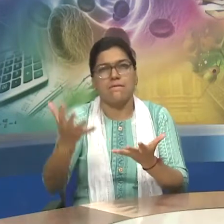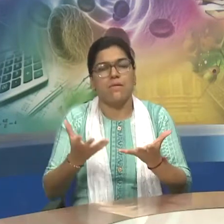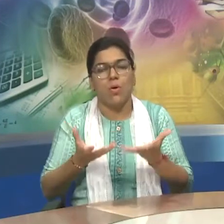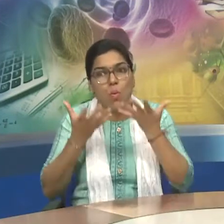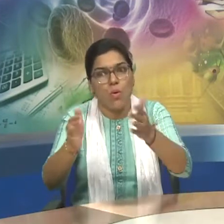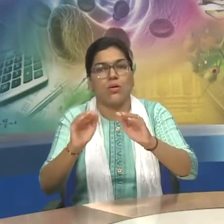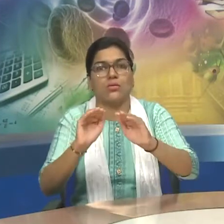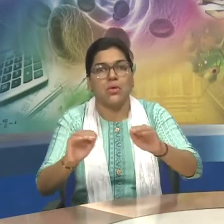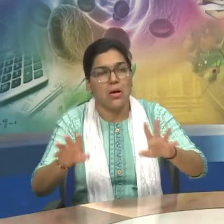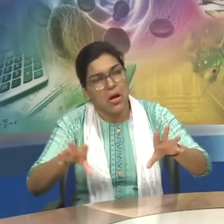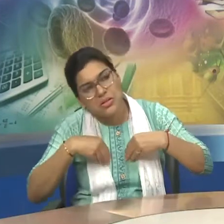agricultural